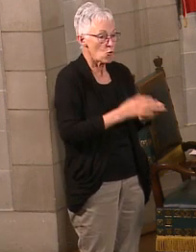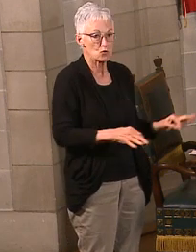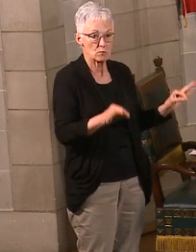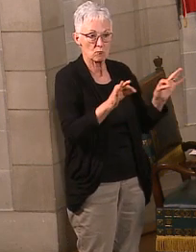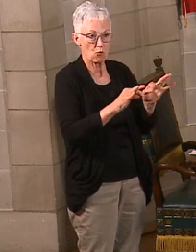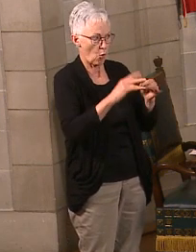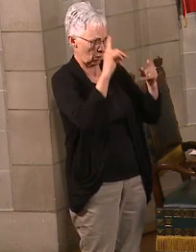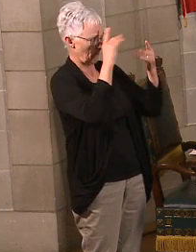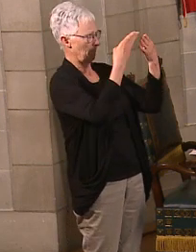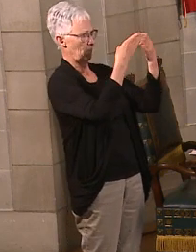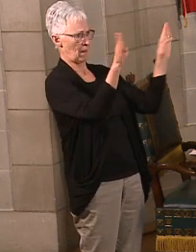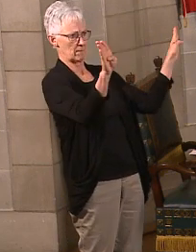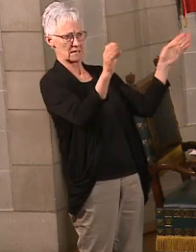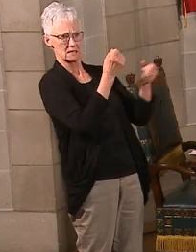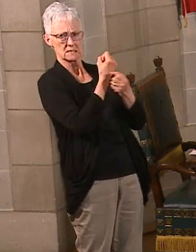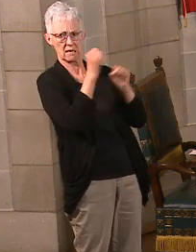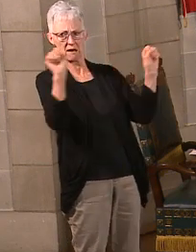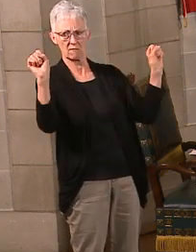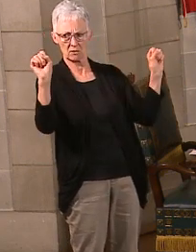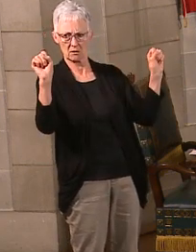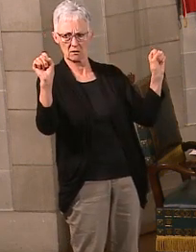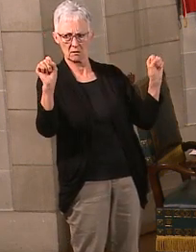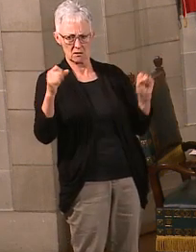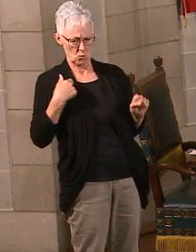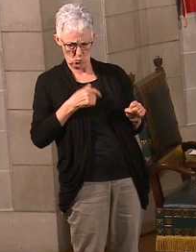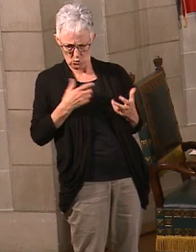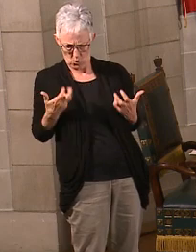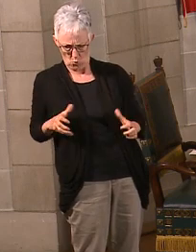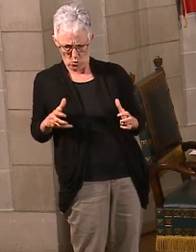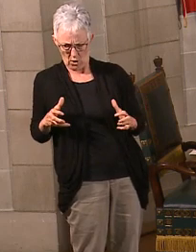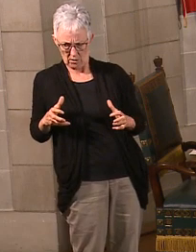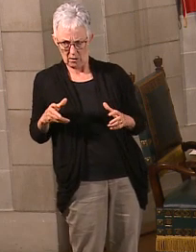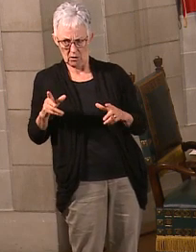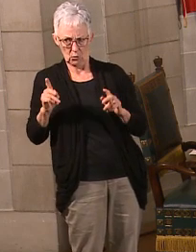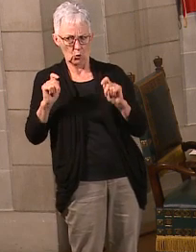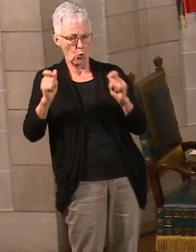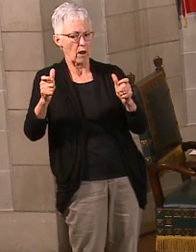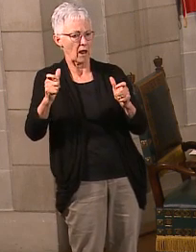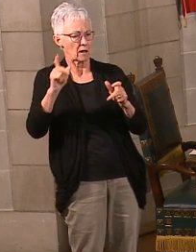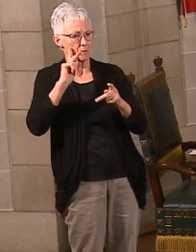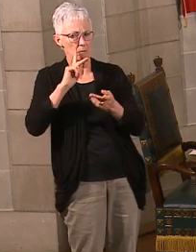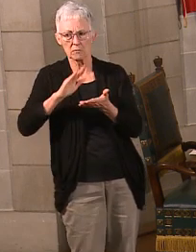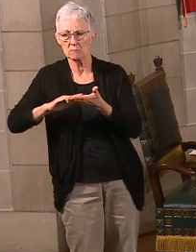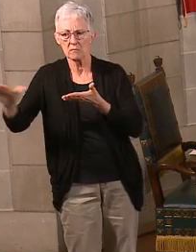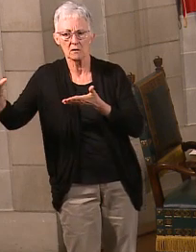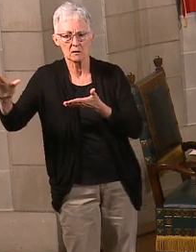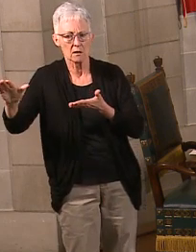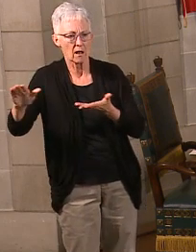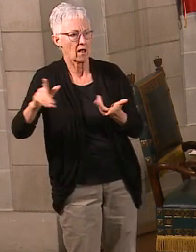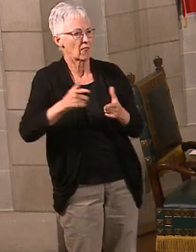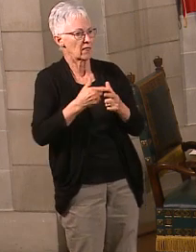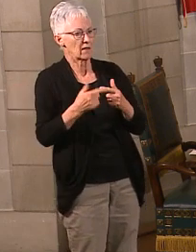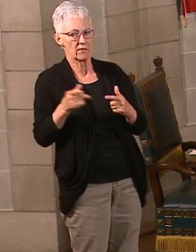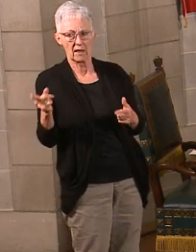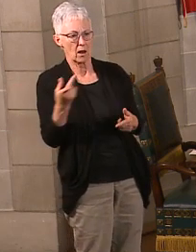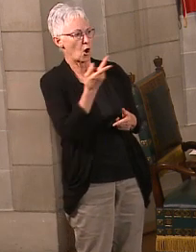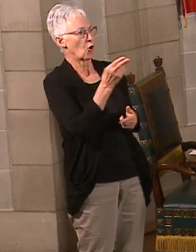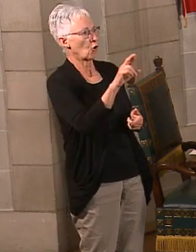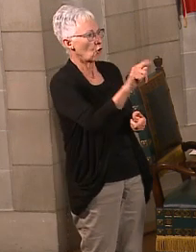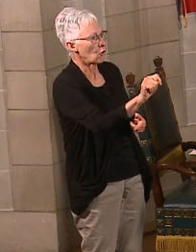make quick decisions to push people out that then may create more victims. But probably my strongest point at this time